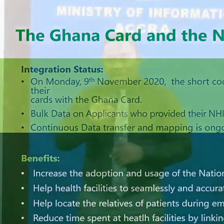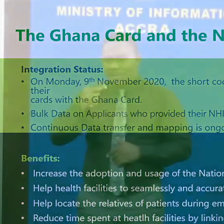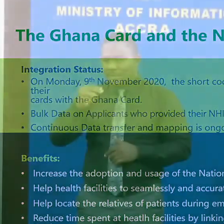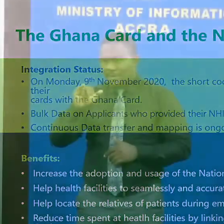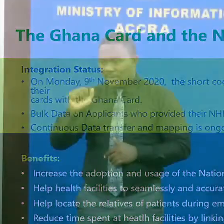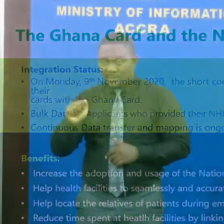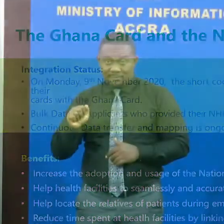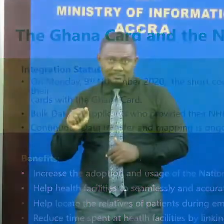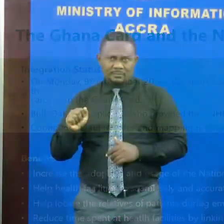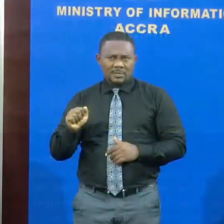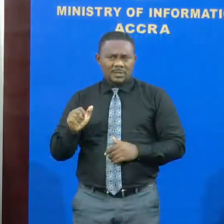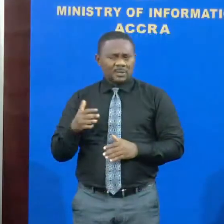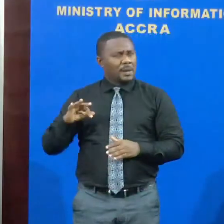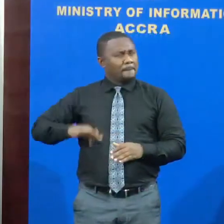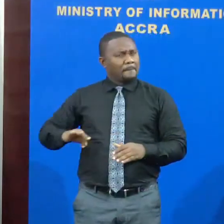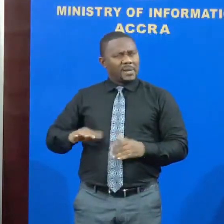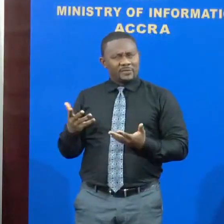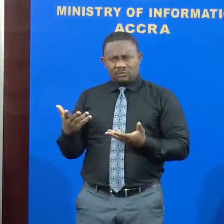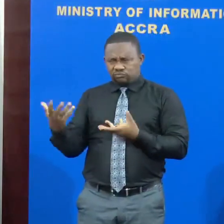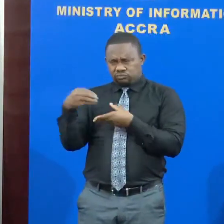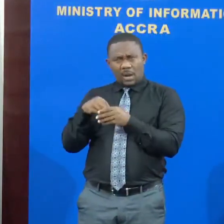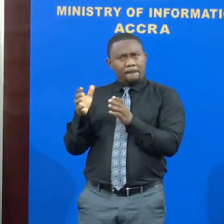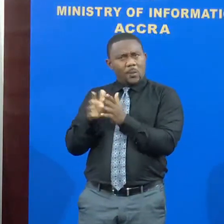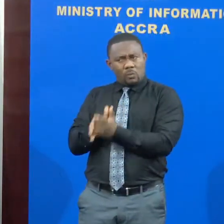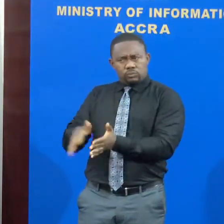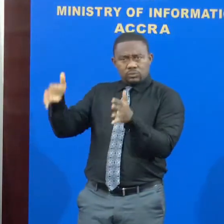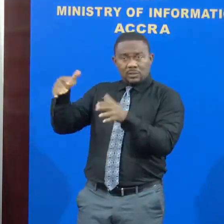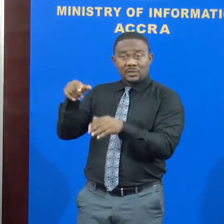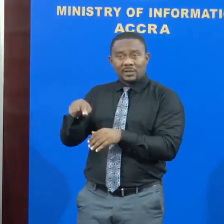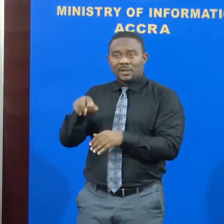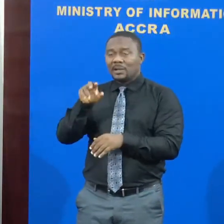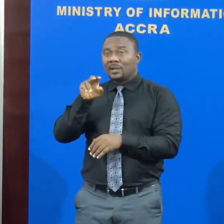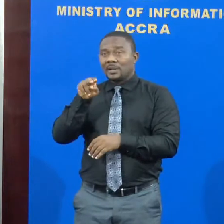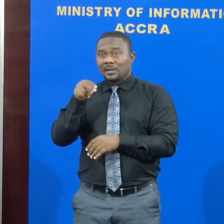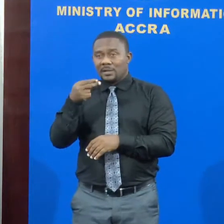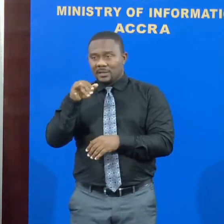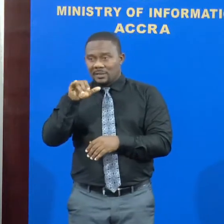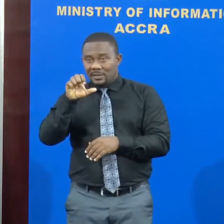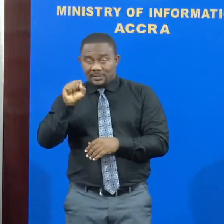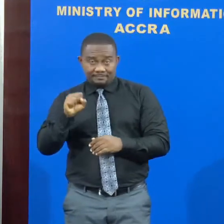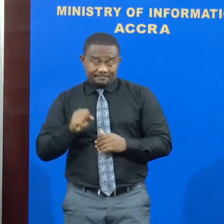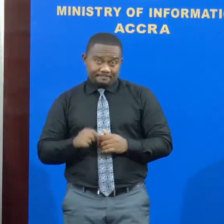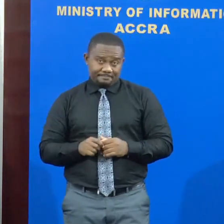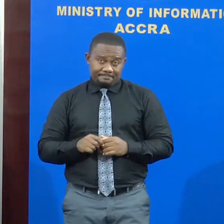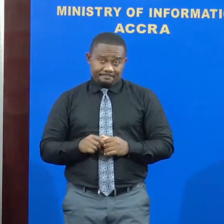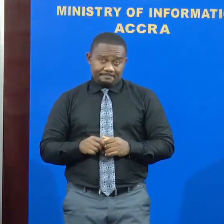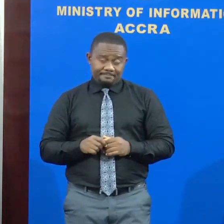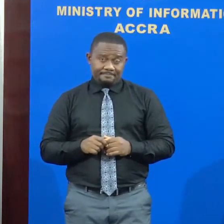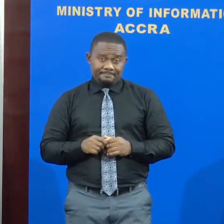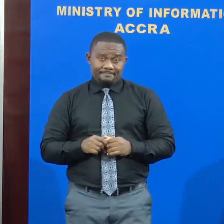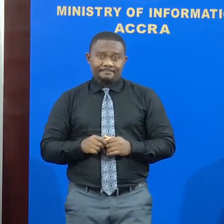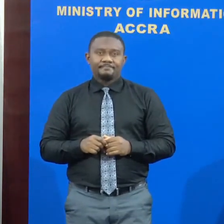increased adoption and usage of the National Health Insurance Scheme. 2,